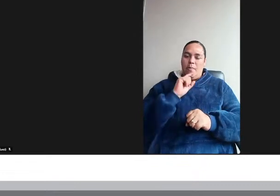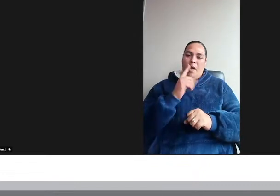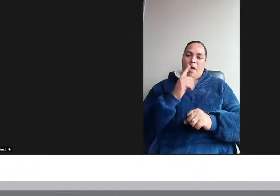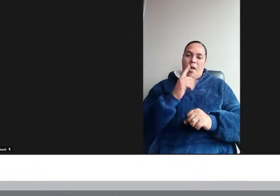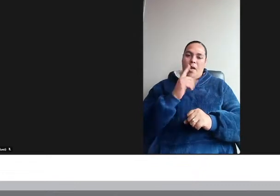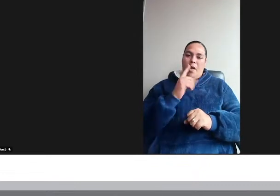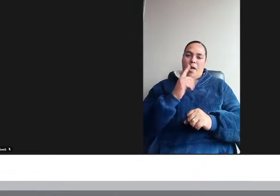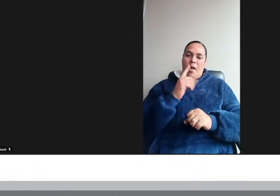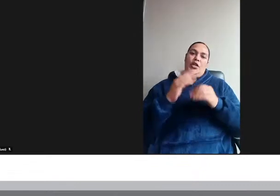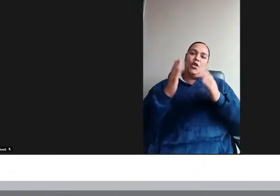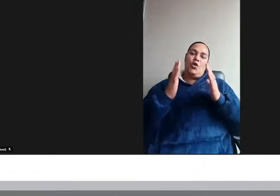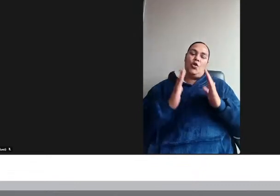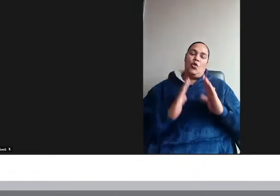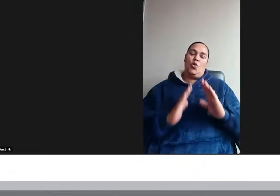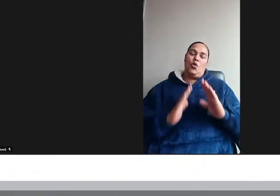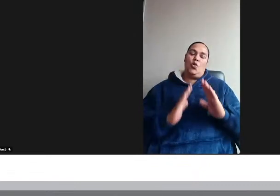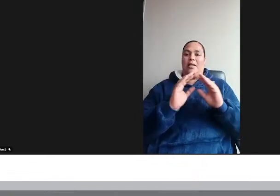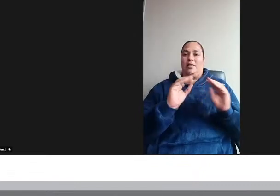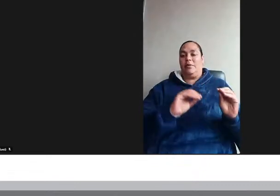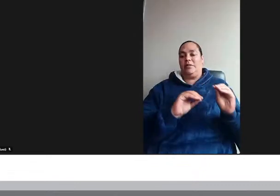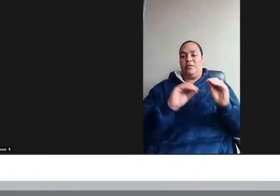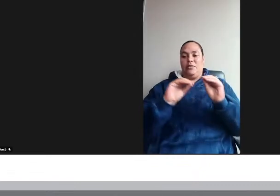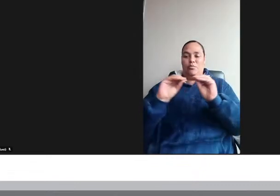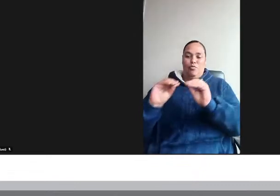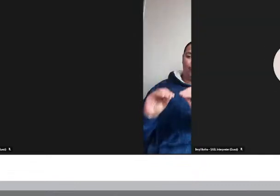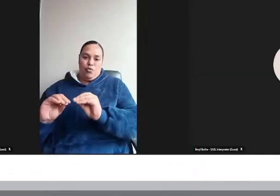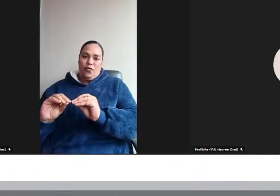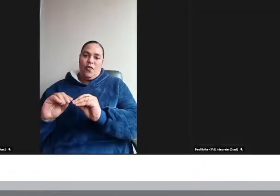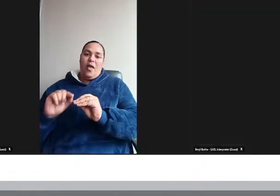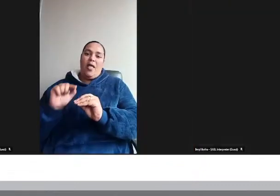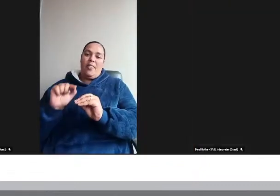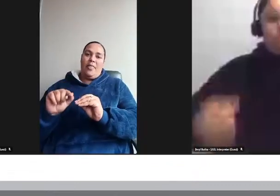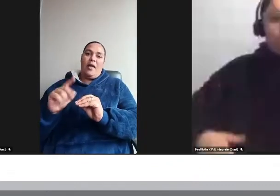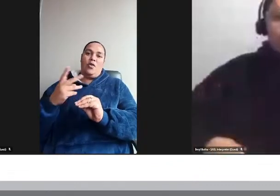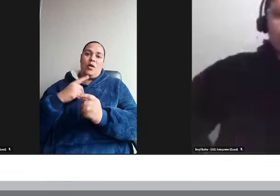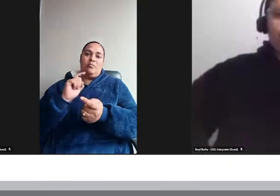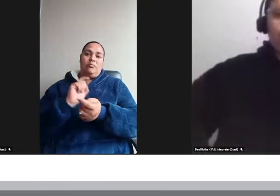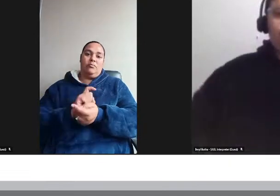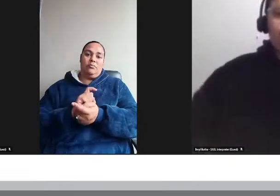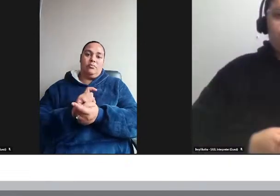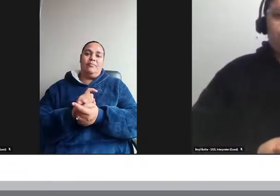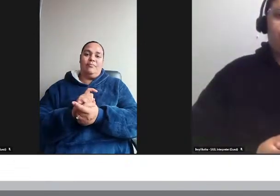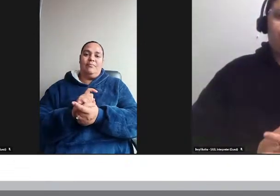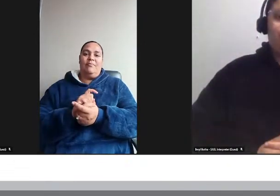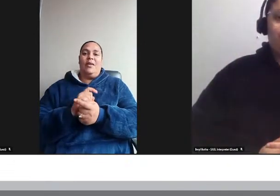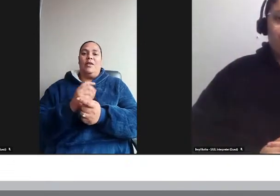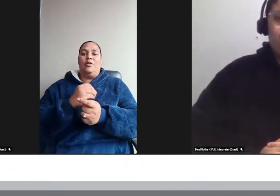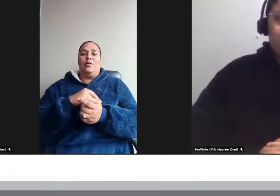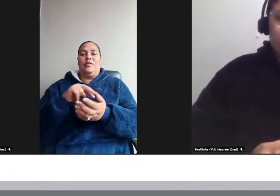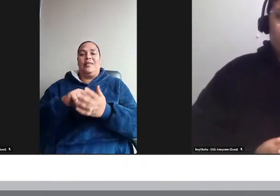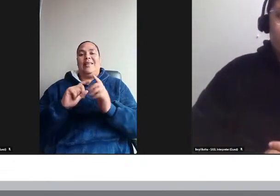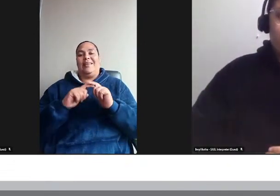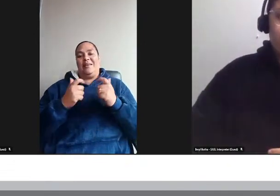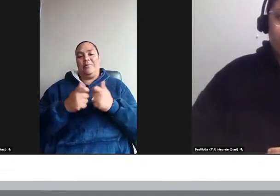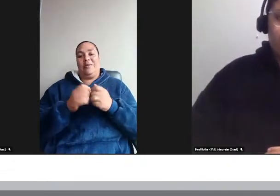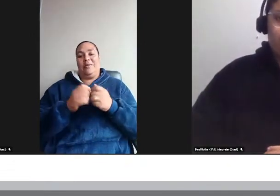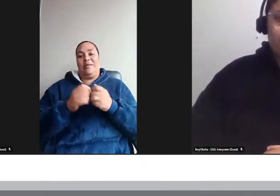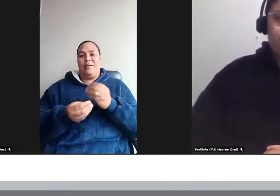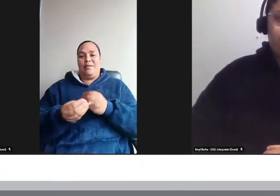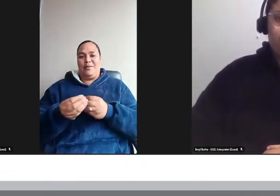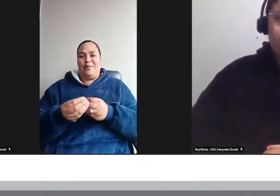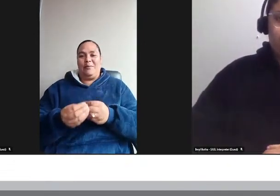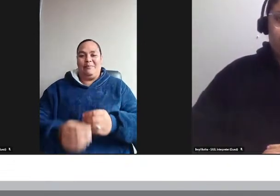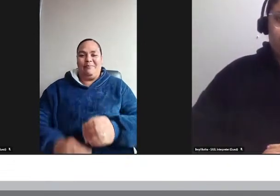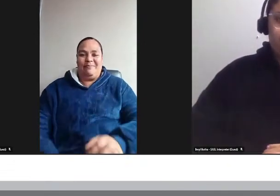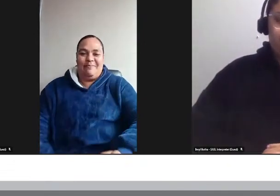Settlements. And it was attended to from the Standing Committee to date. I think this year